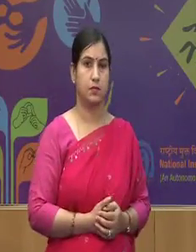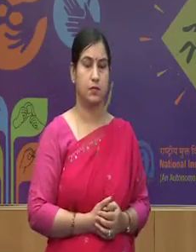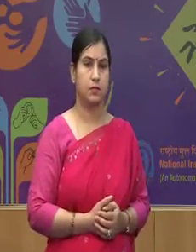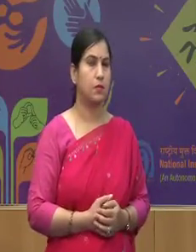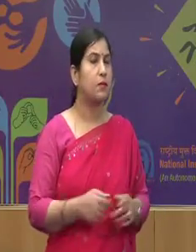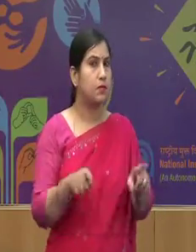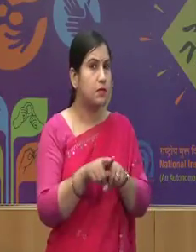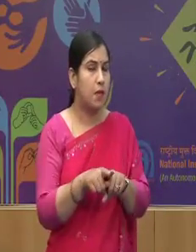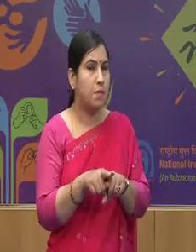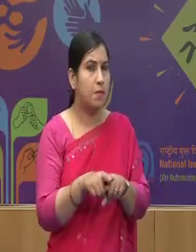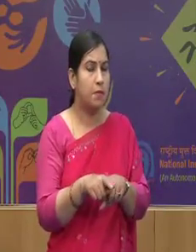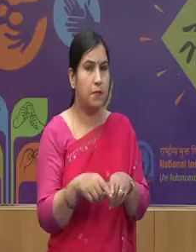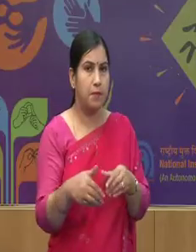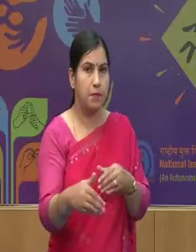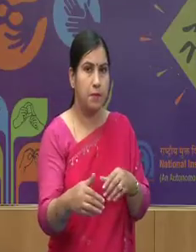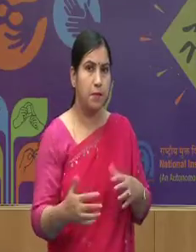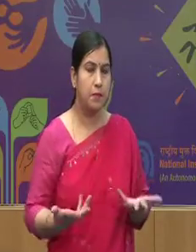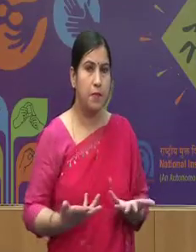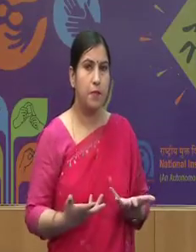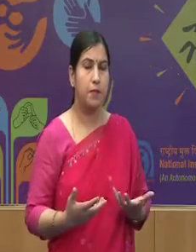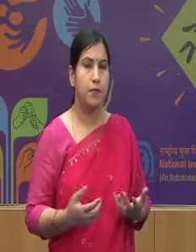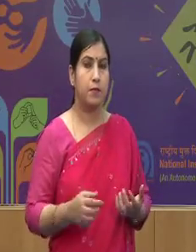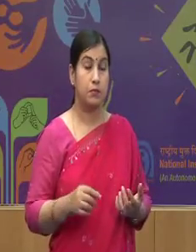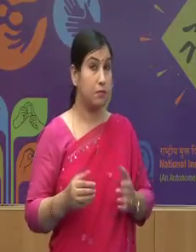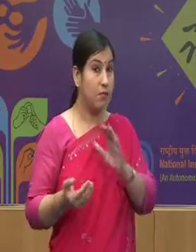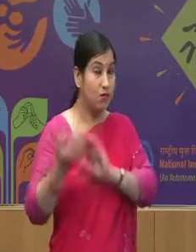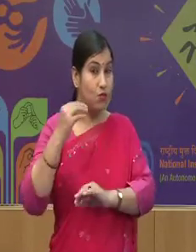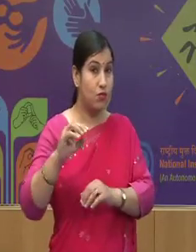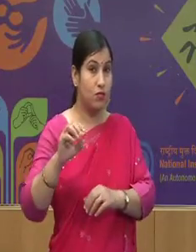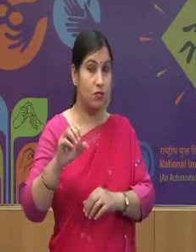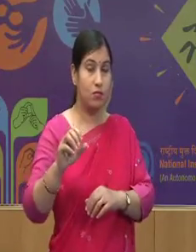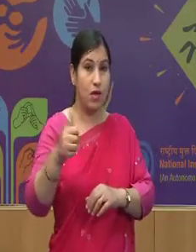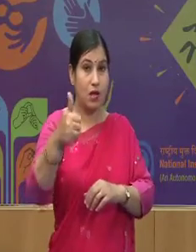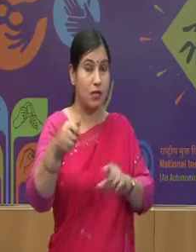On the other hand, the imperial countries like Britain